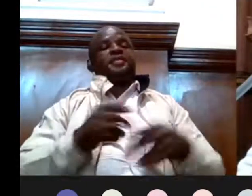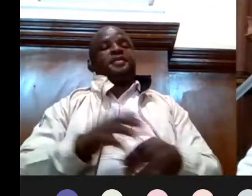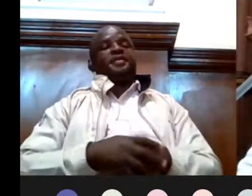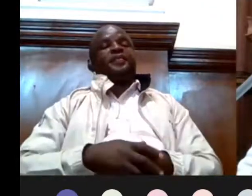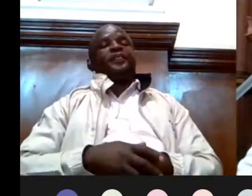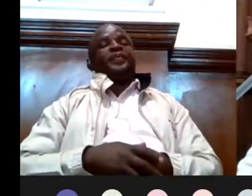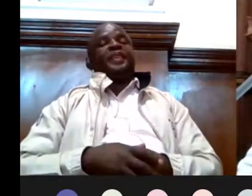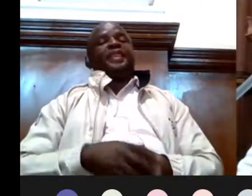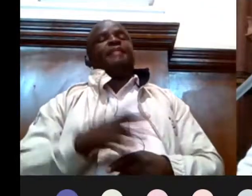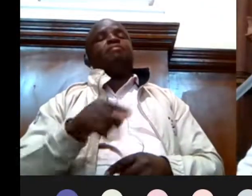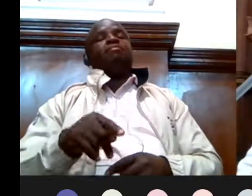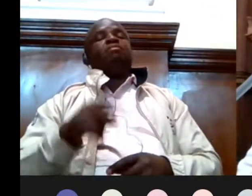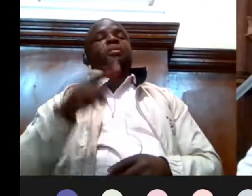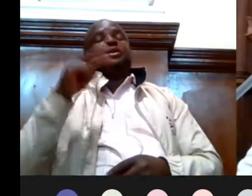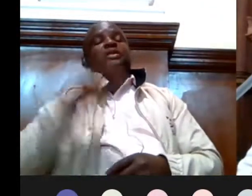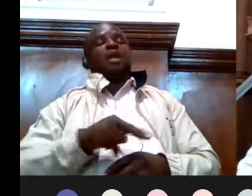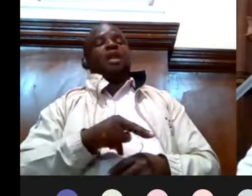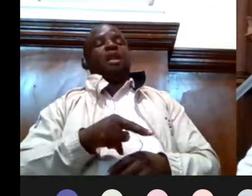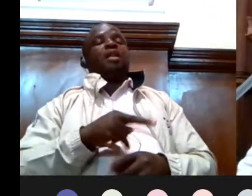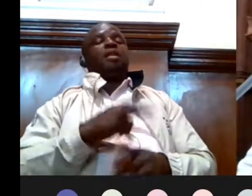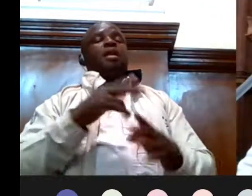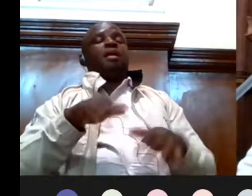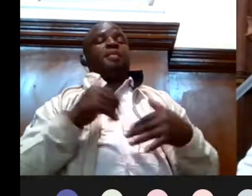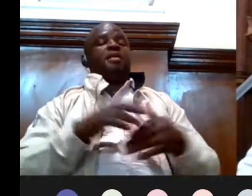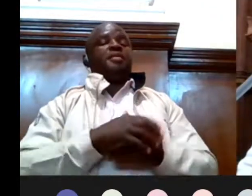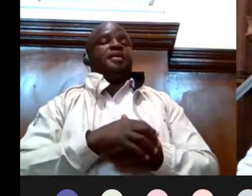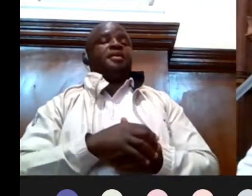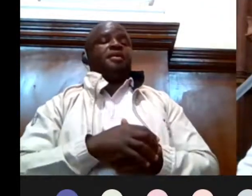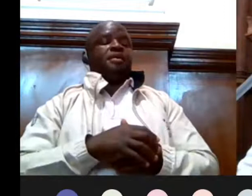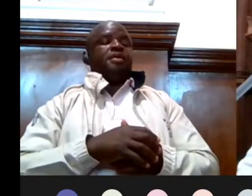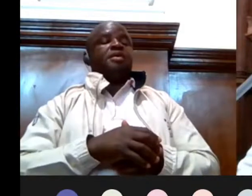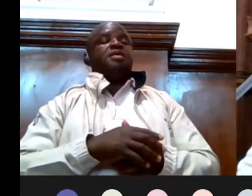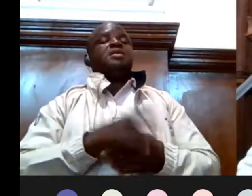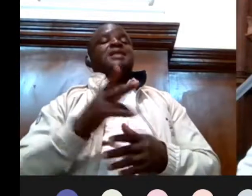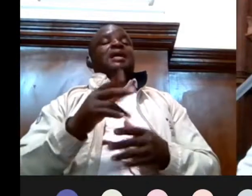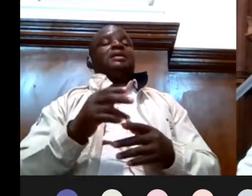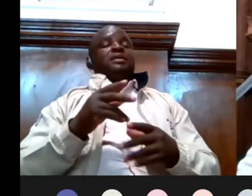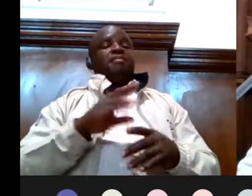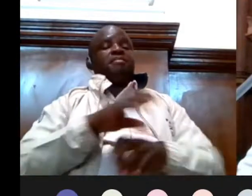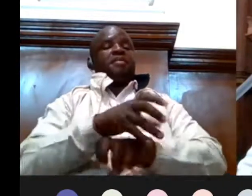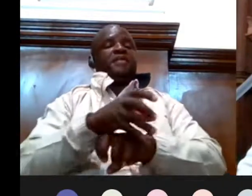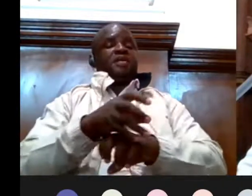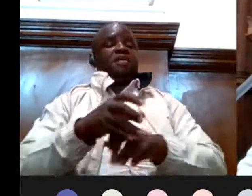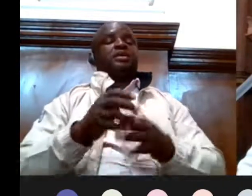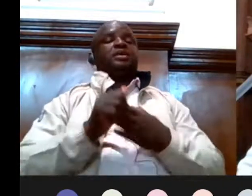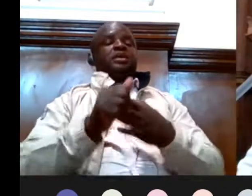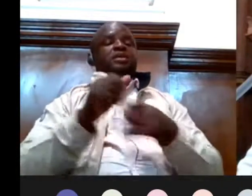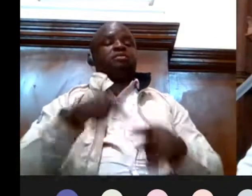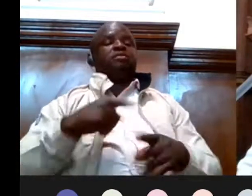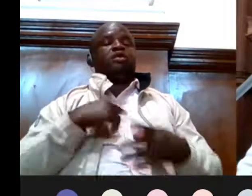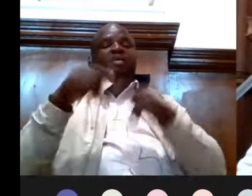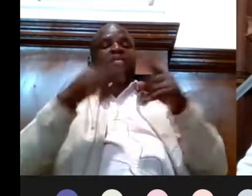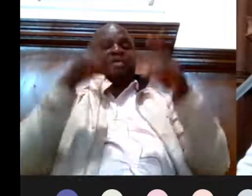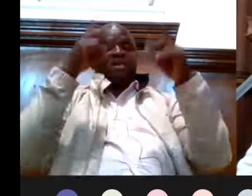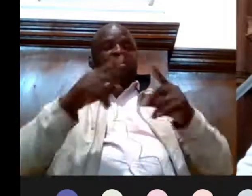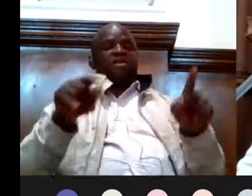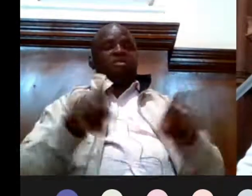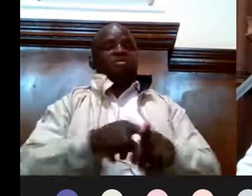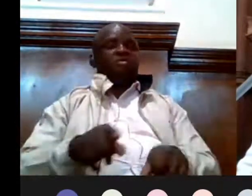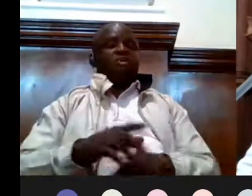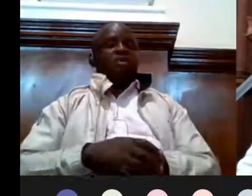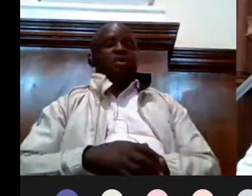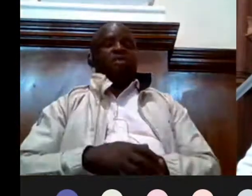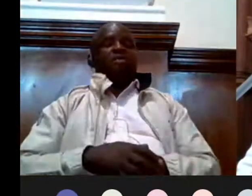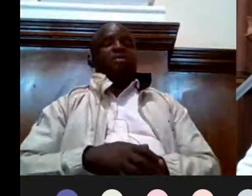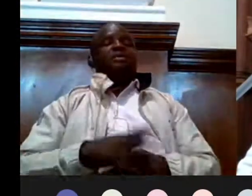What utter contempt for this legislature that the elected leadership of the province is not even informed of such things,